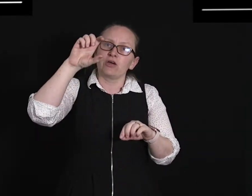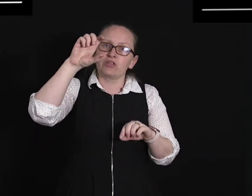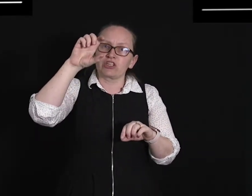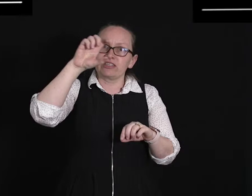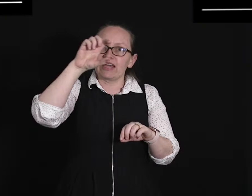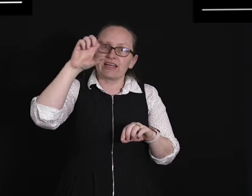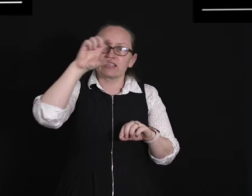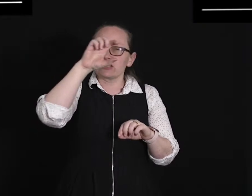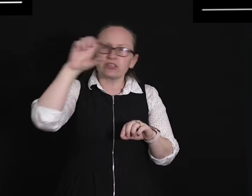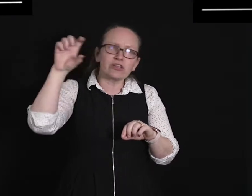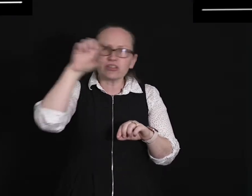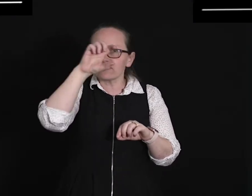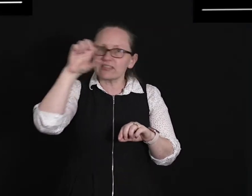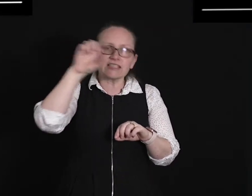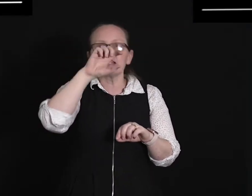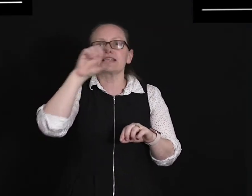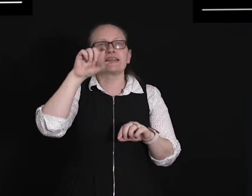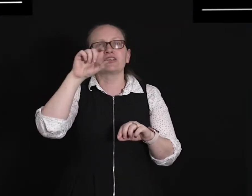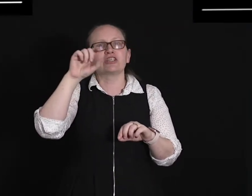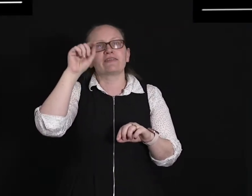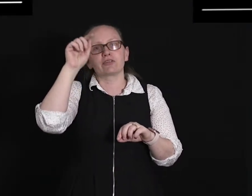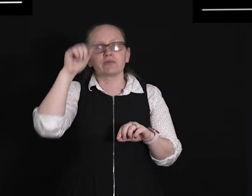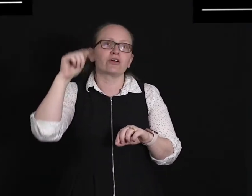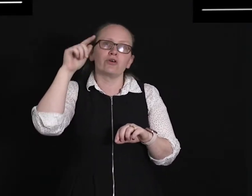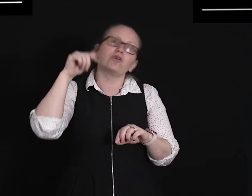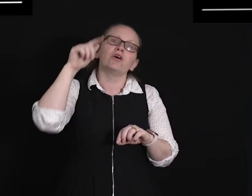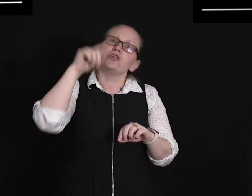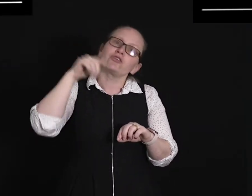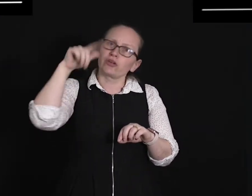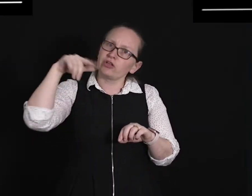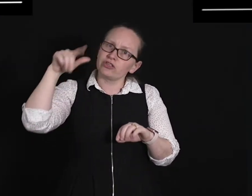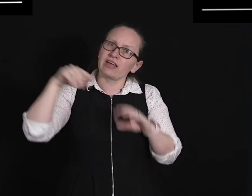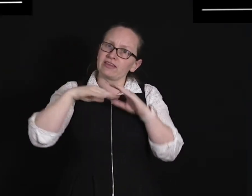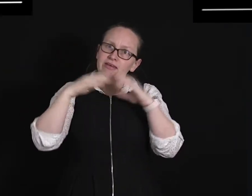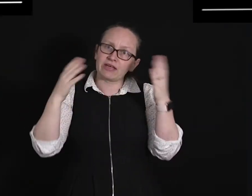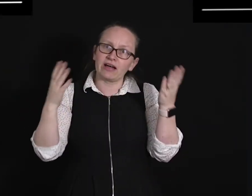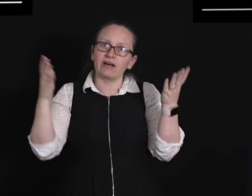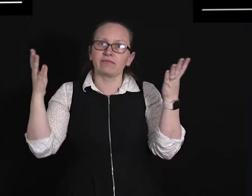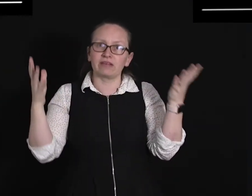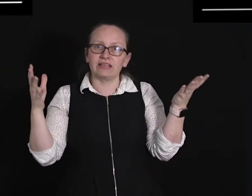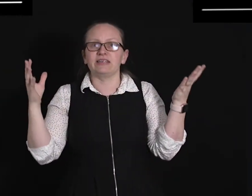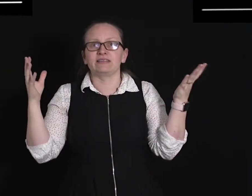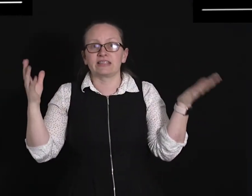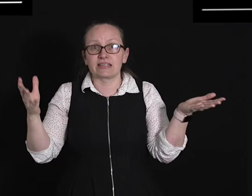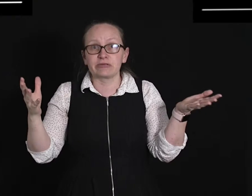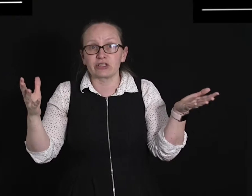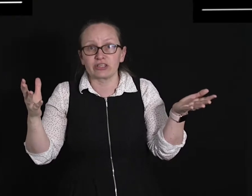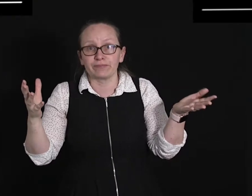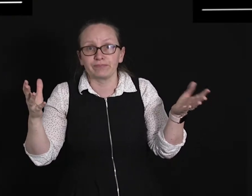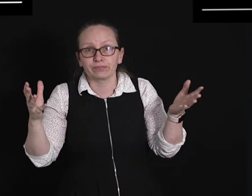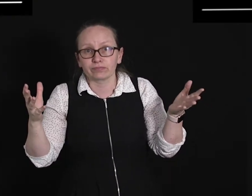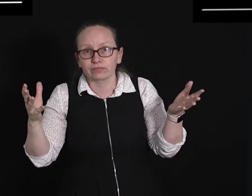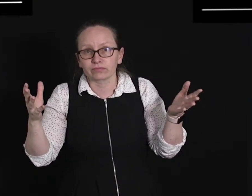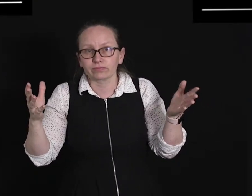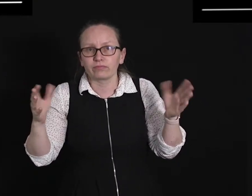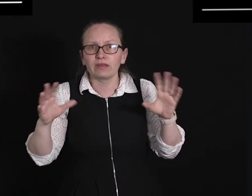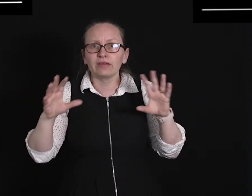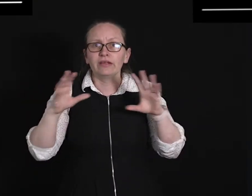which contains lots of distinct energy levels which are all so close together that we can't really distinguish them.